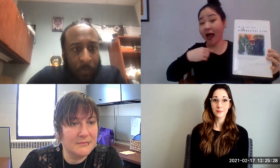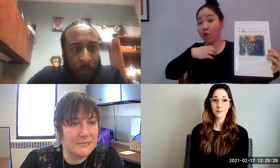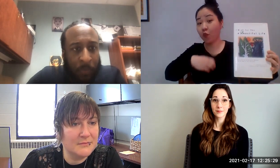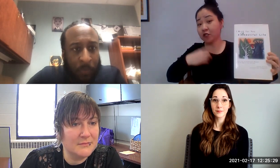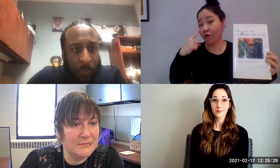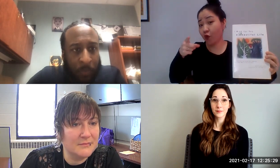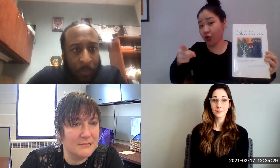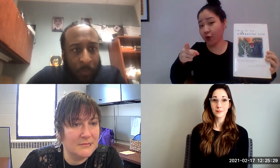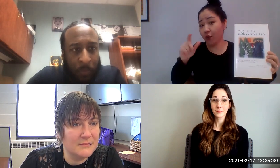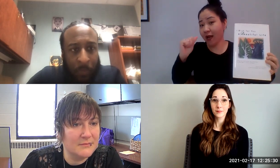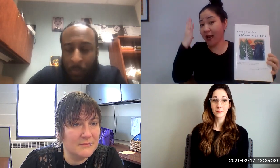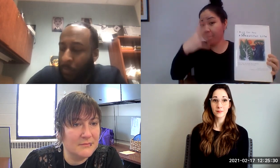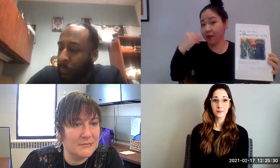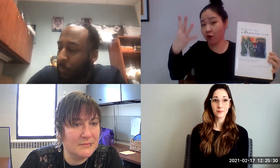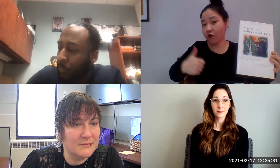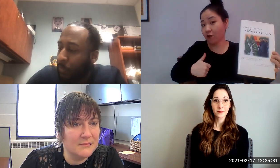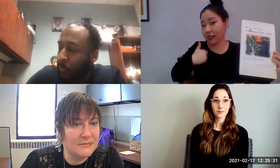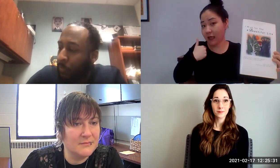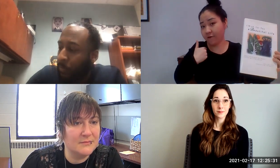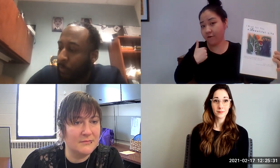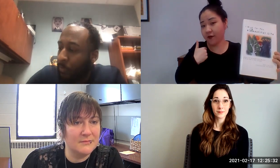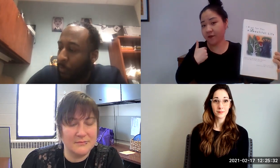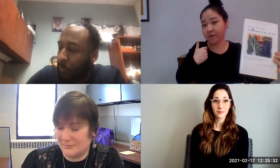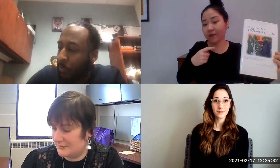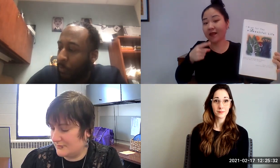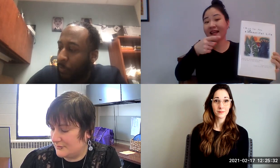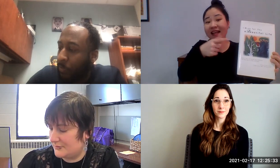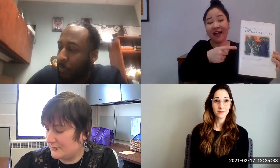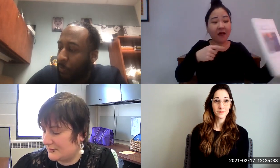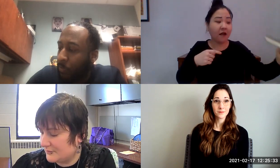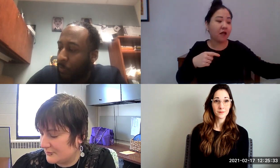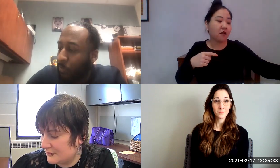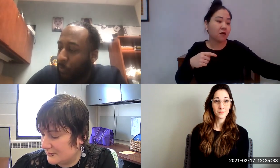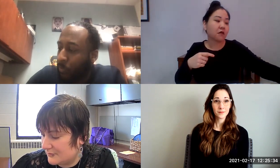It's called I Wish for You a Beautiful Life.